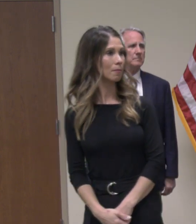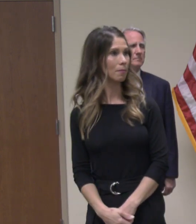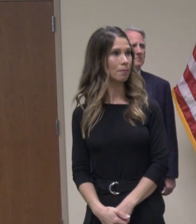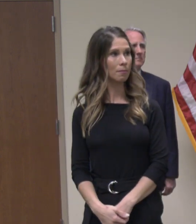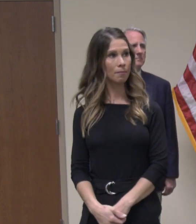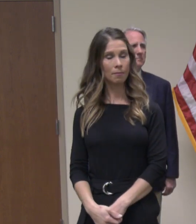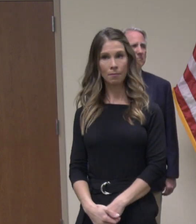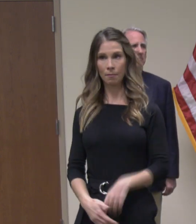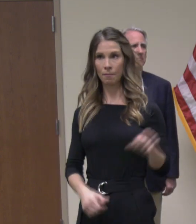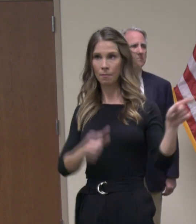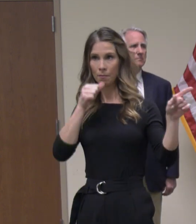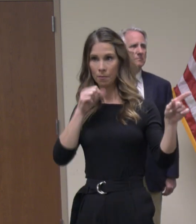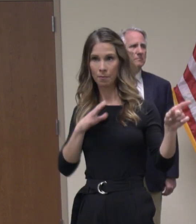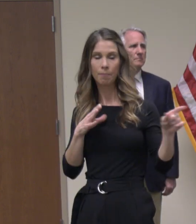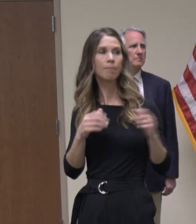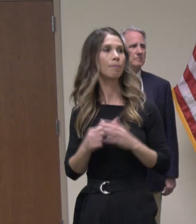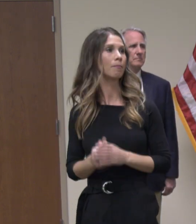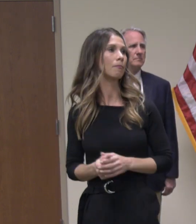And